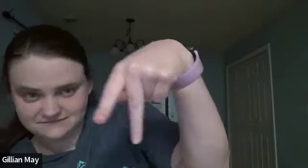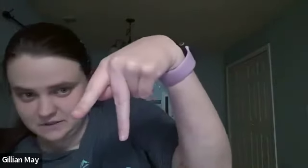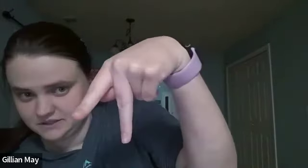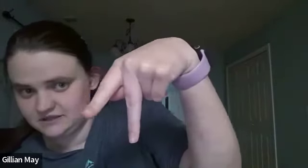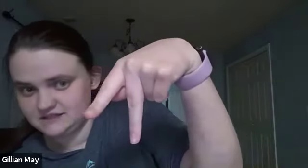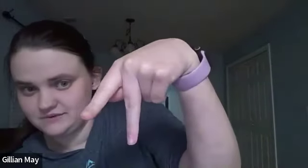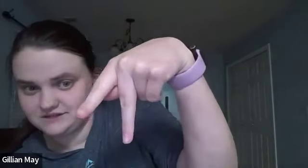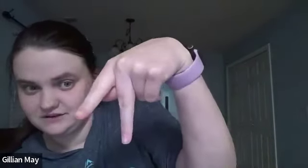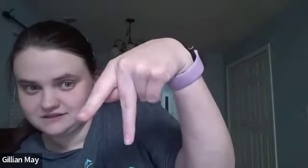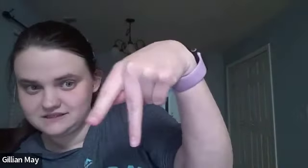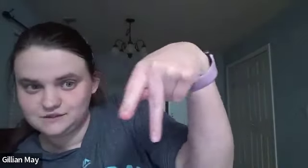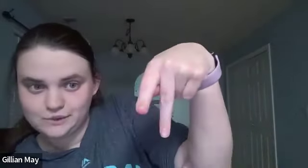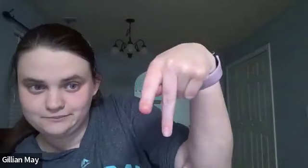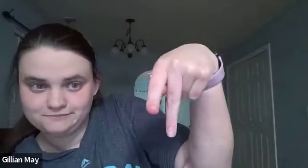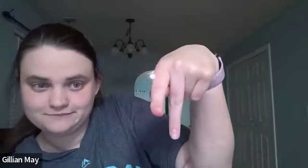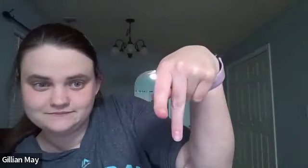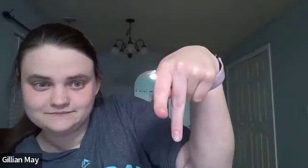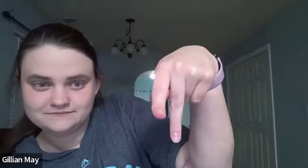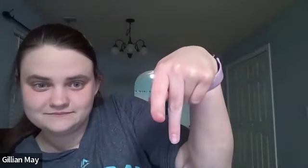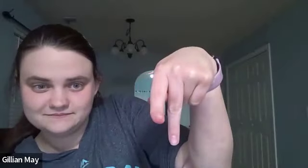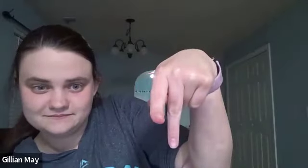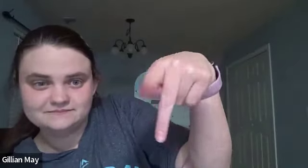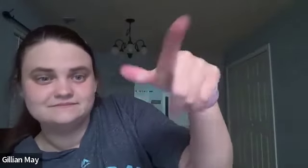I'm gonna turn it sideways so y'all can see it as well.